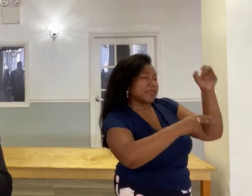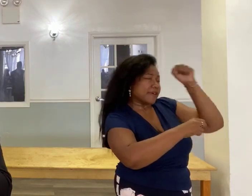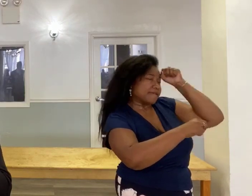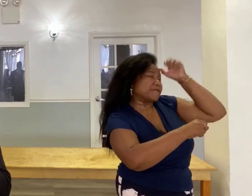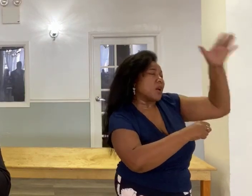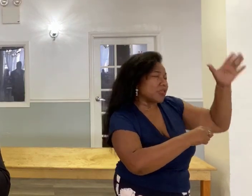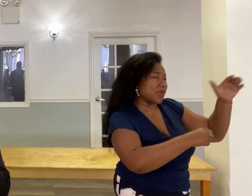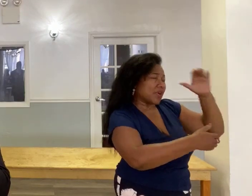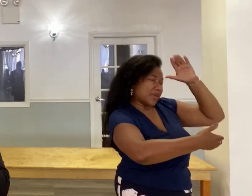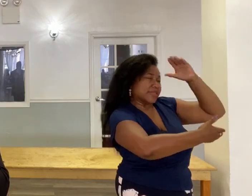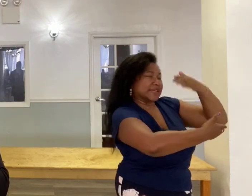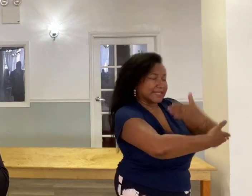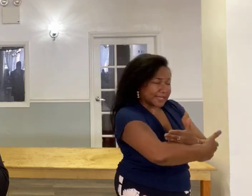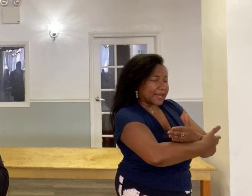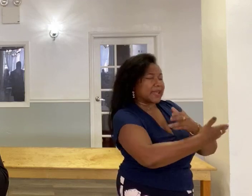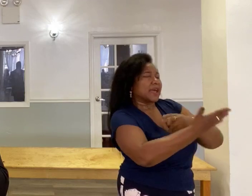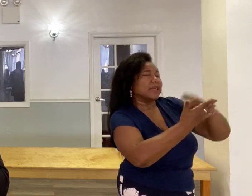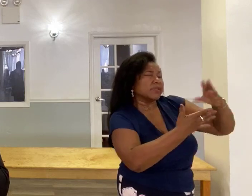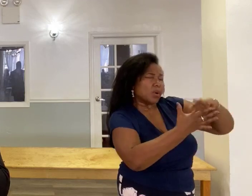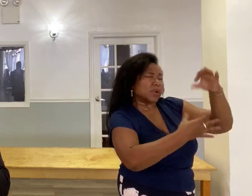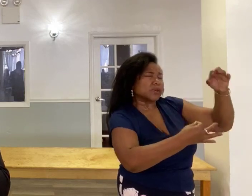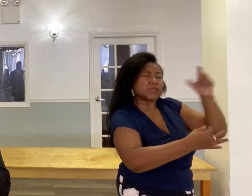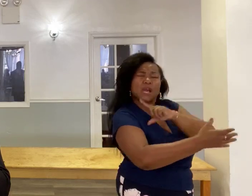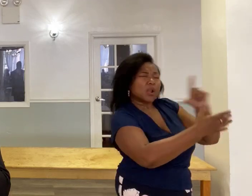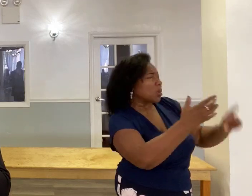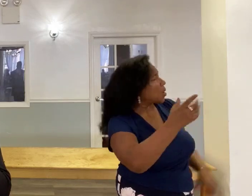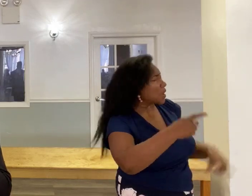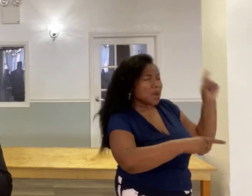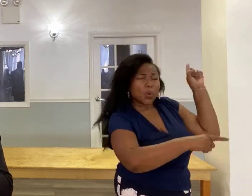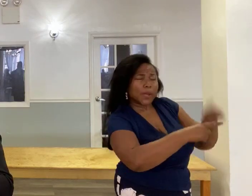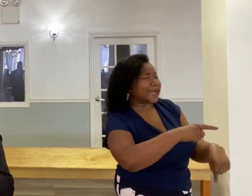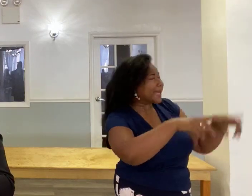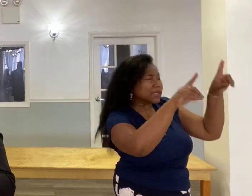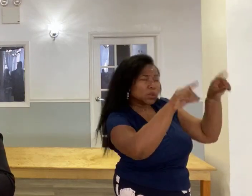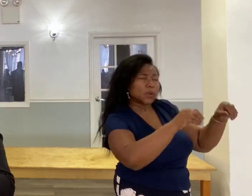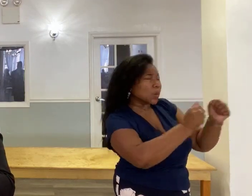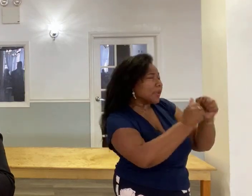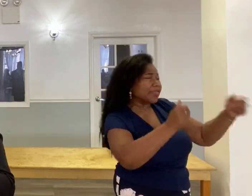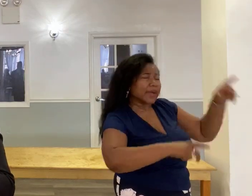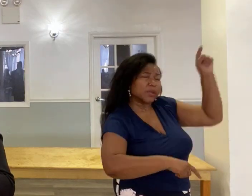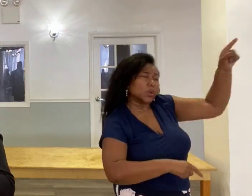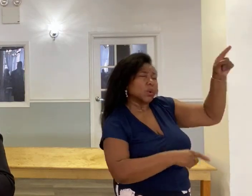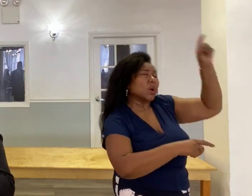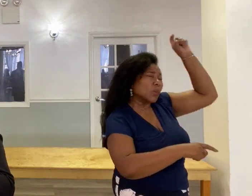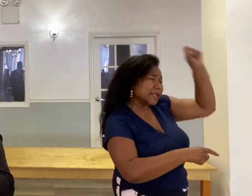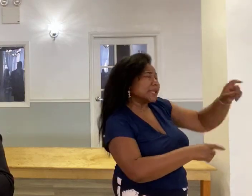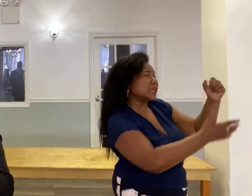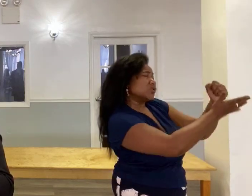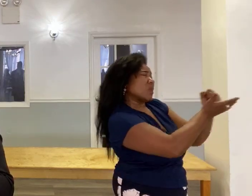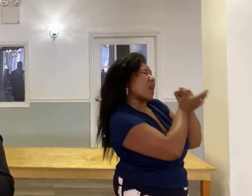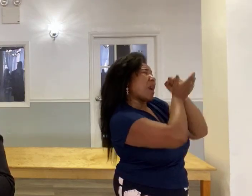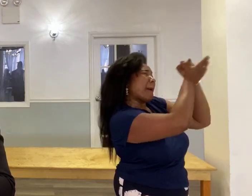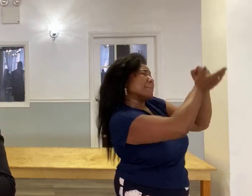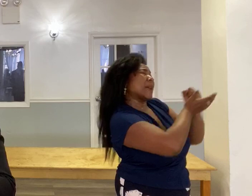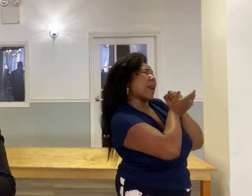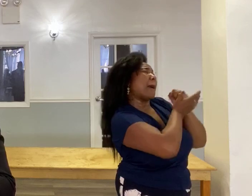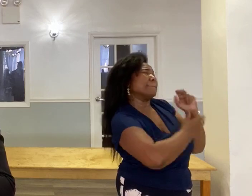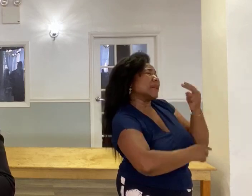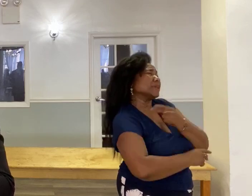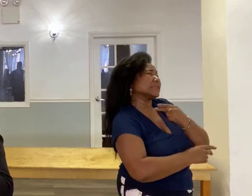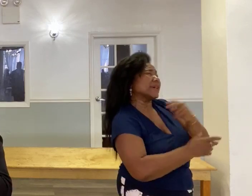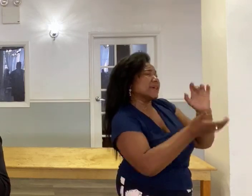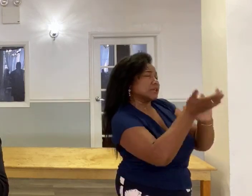of the Holy Ghost. And Lord, we can't do it without you. We need your help. Lord God, help us. We pray this in Jesus'